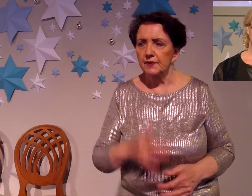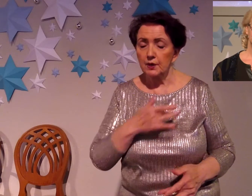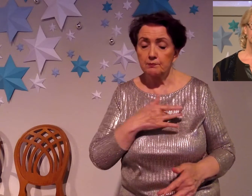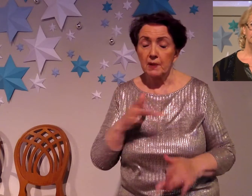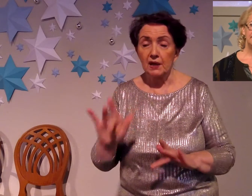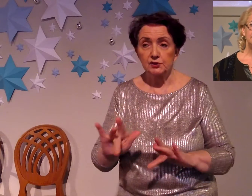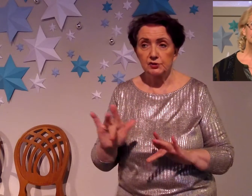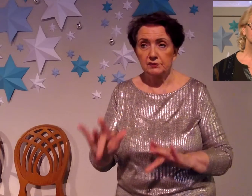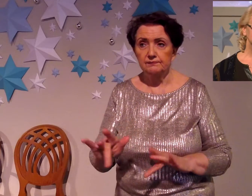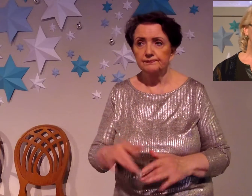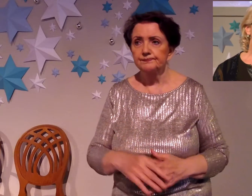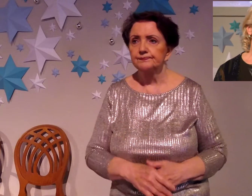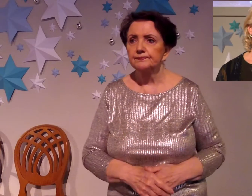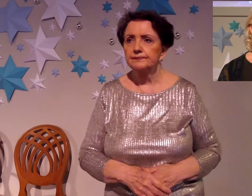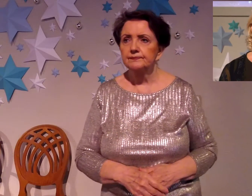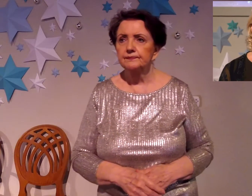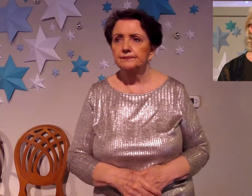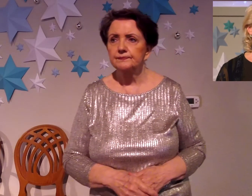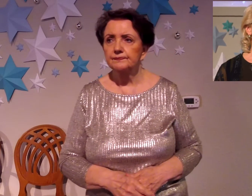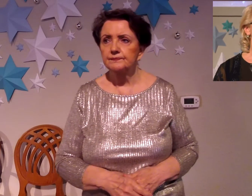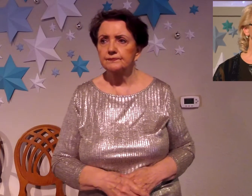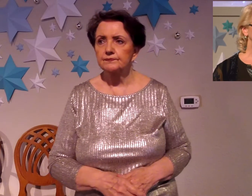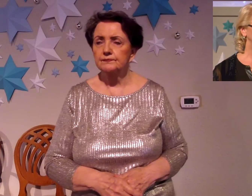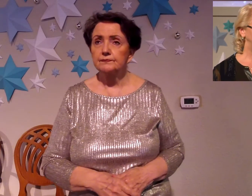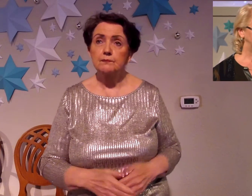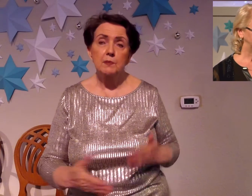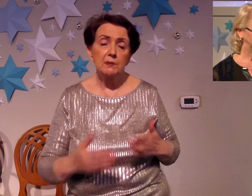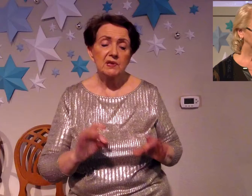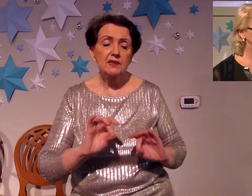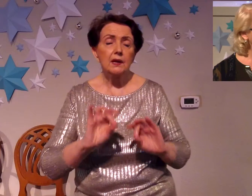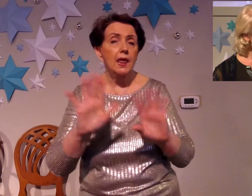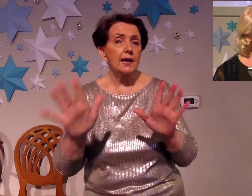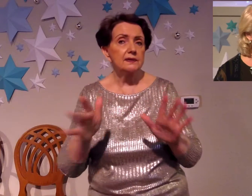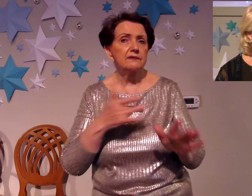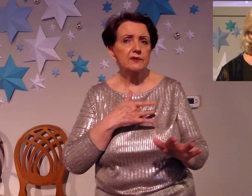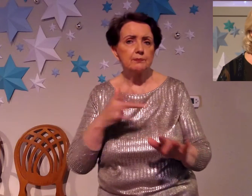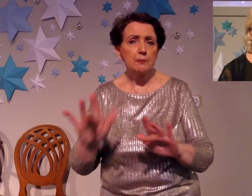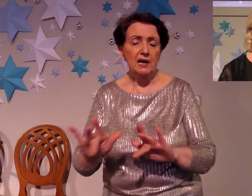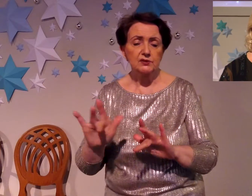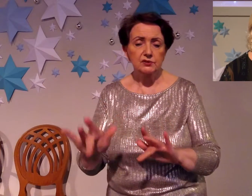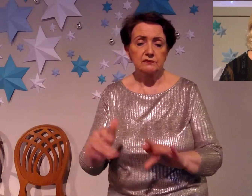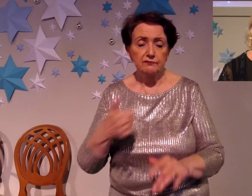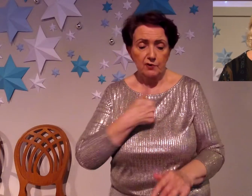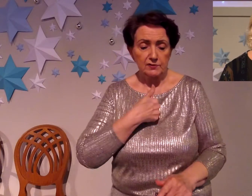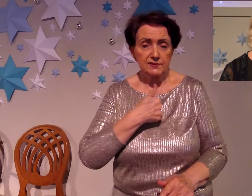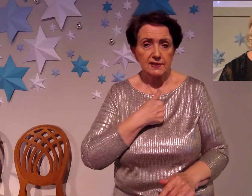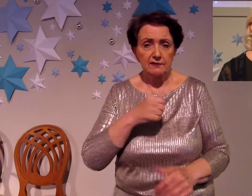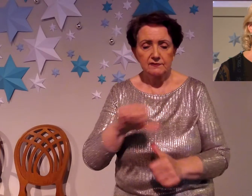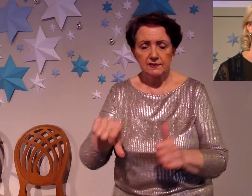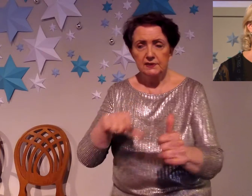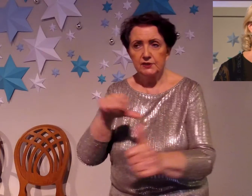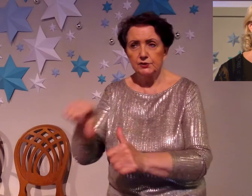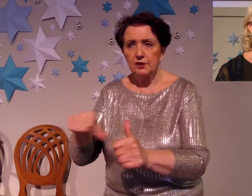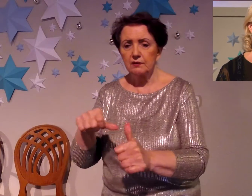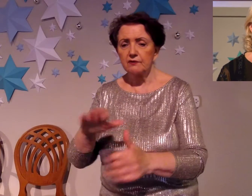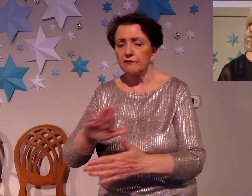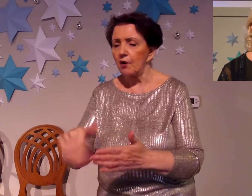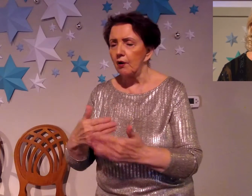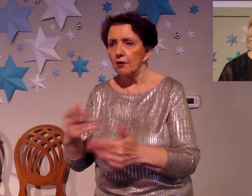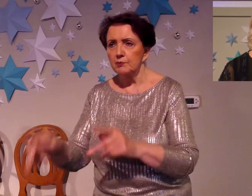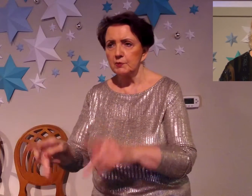Compassion. Maybe the light of compassion for ourselves and for each other, for